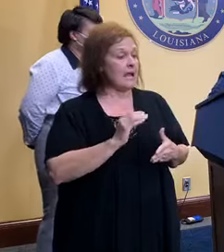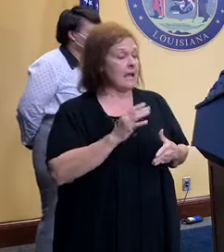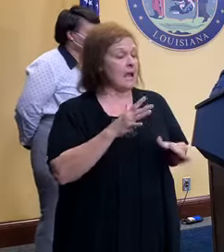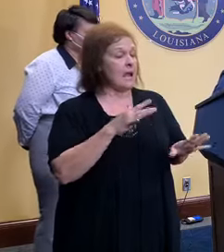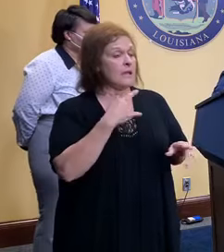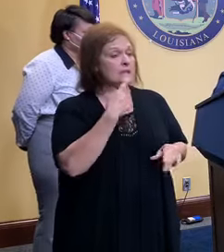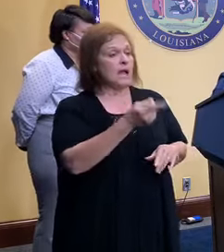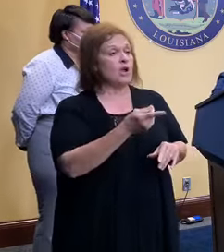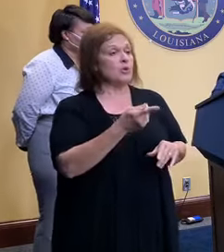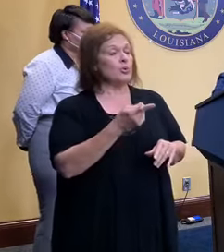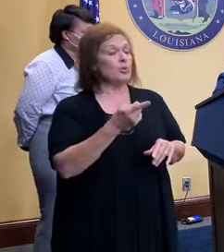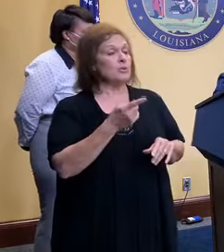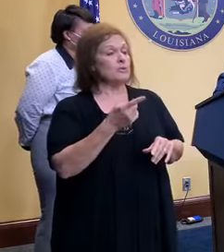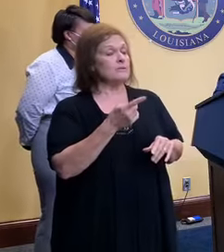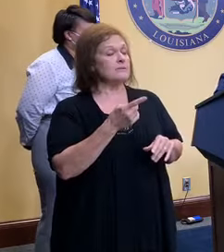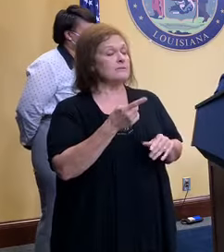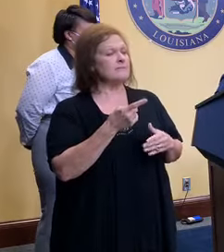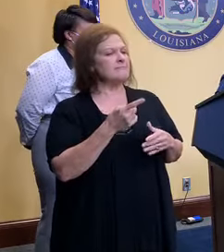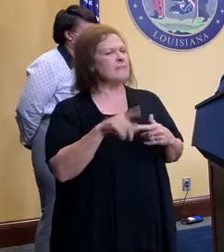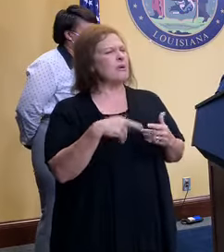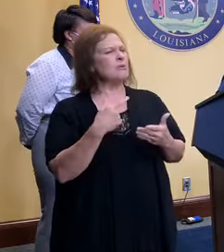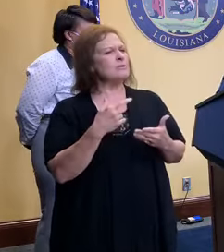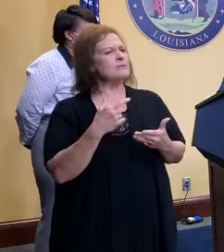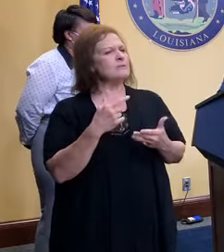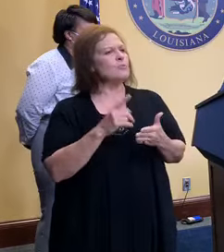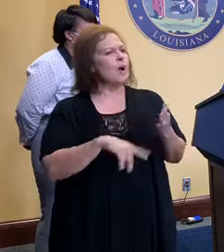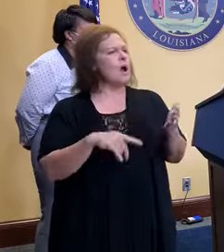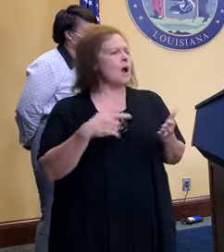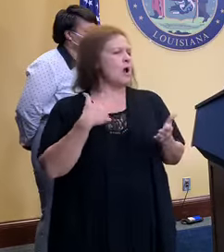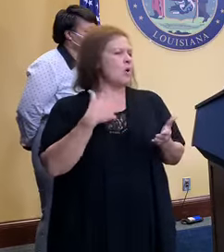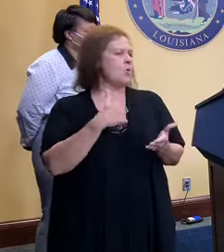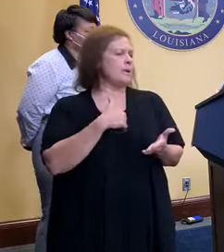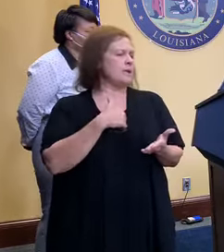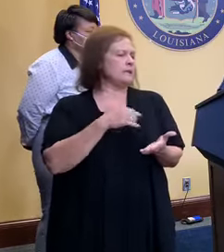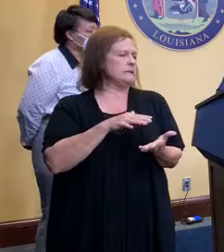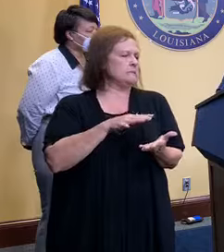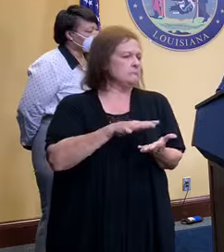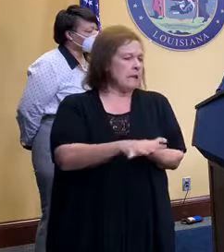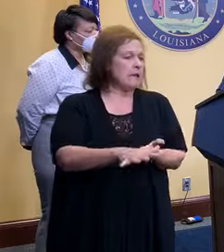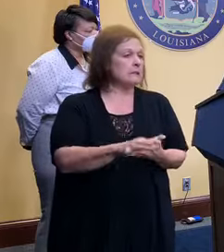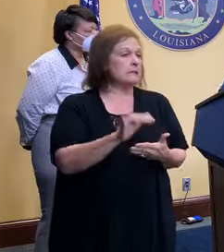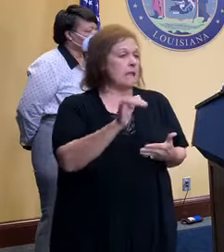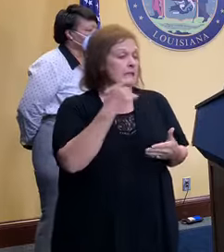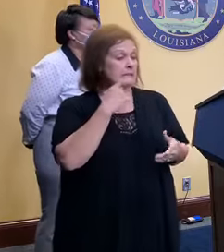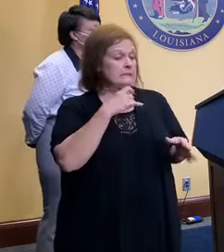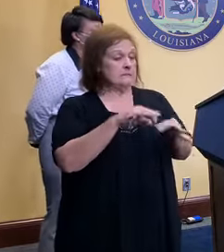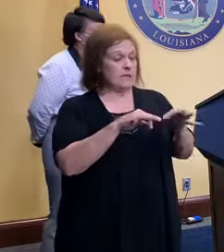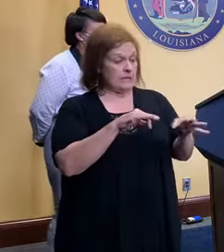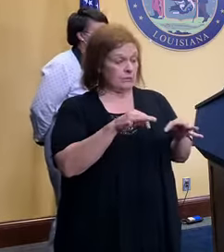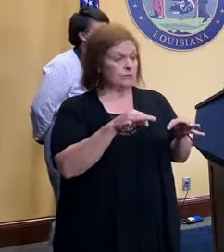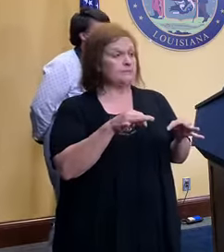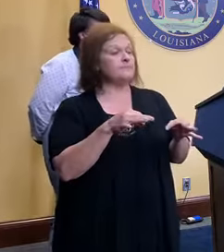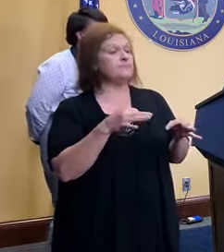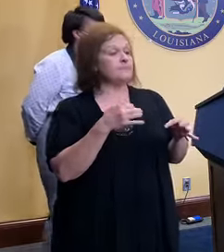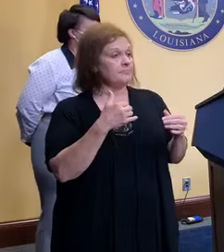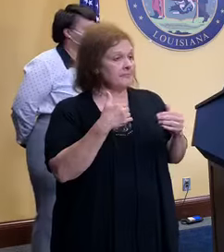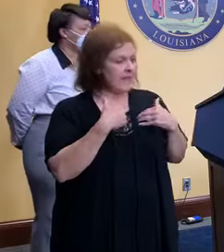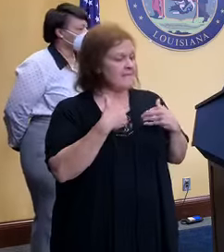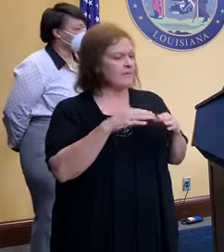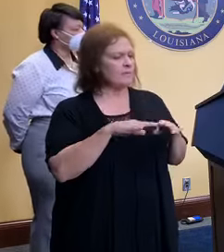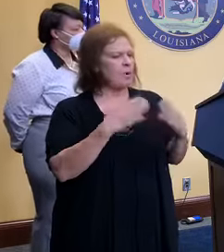tell you in terms of dollars and what it is we anticipate spending. So as I mentioned, we do have some open